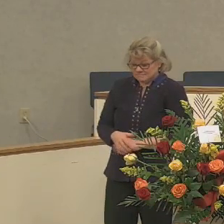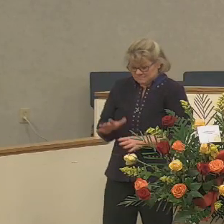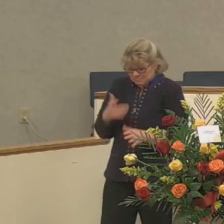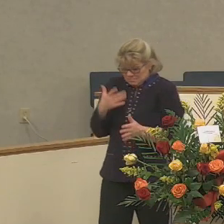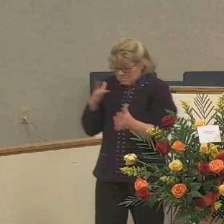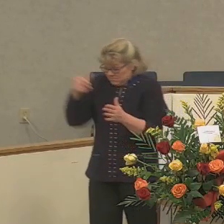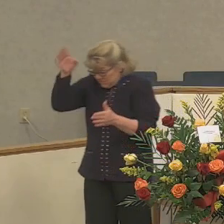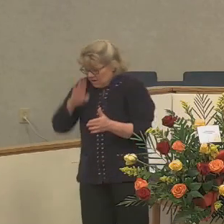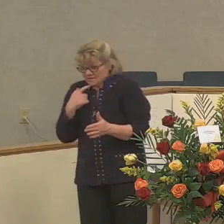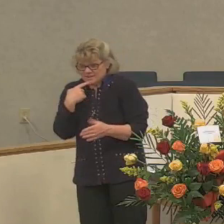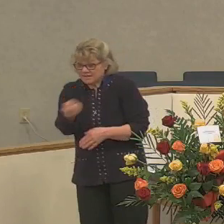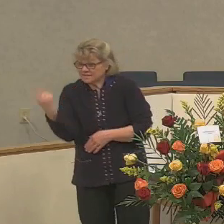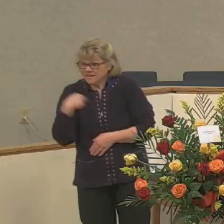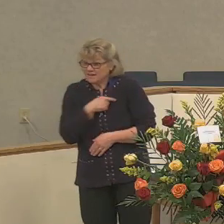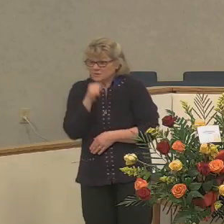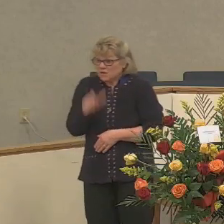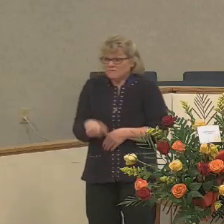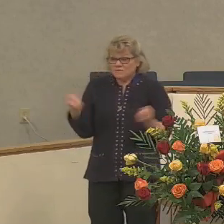God says.